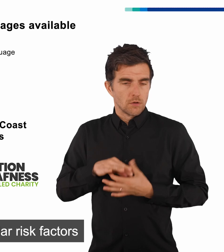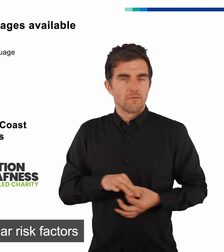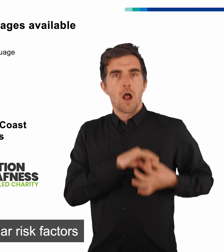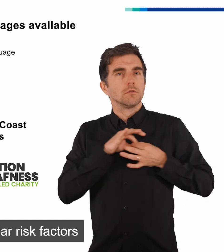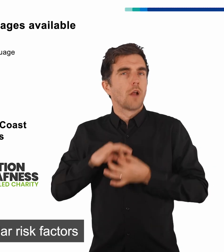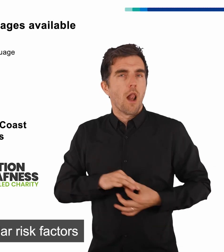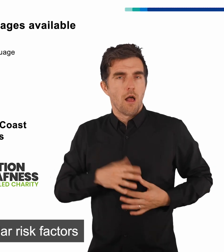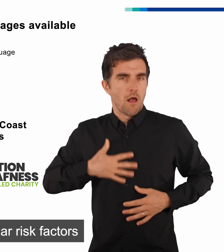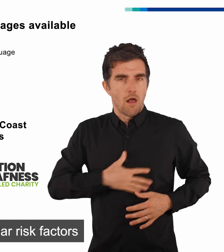healthy eating,